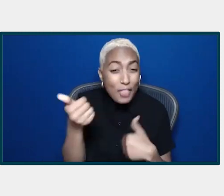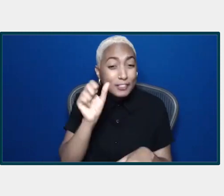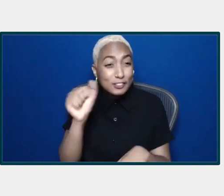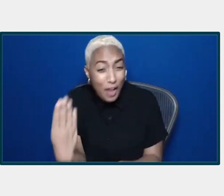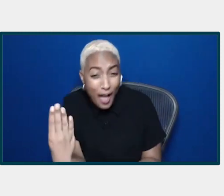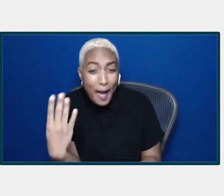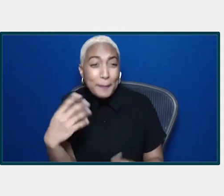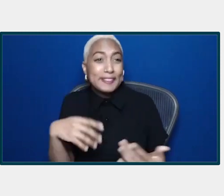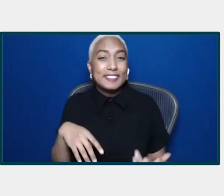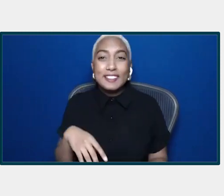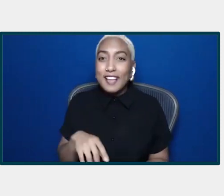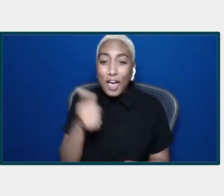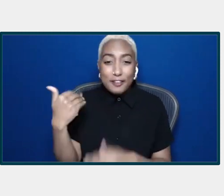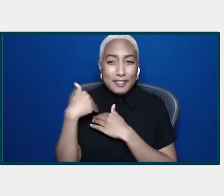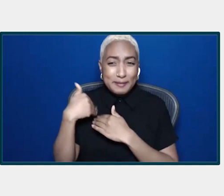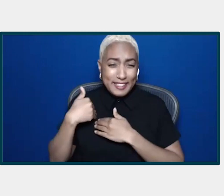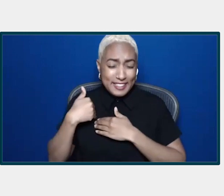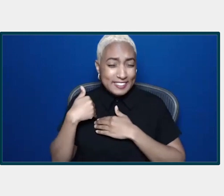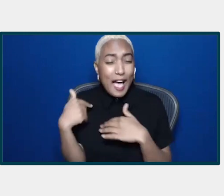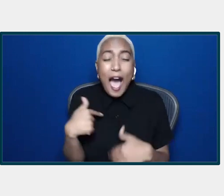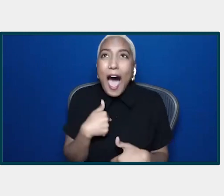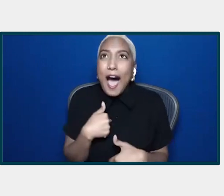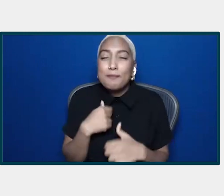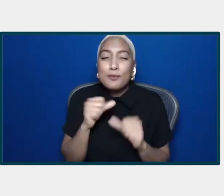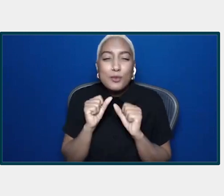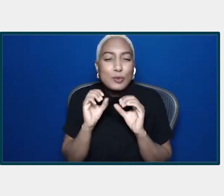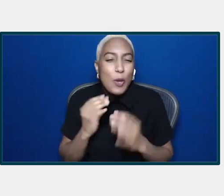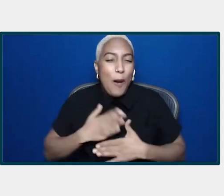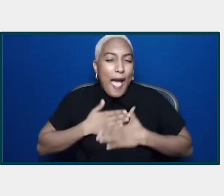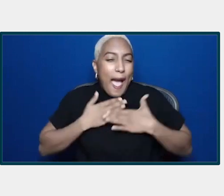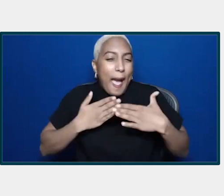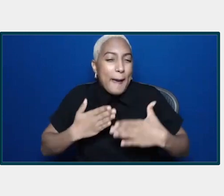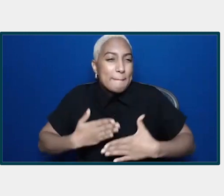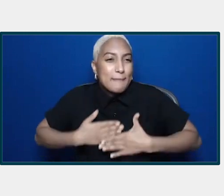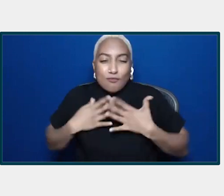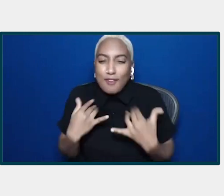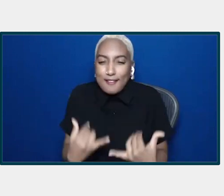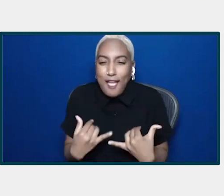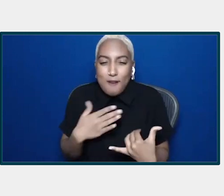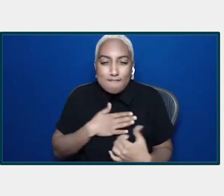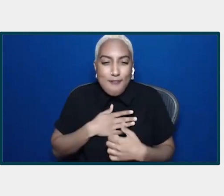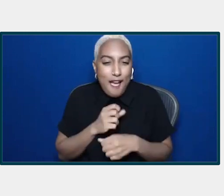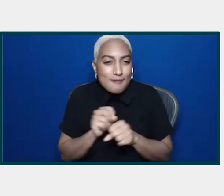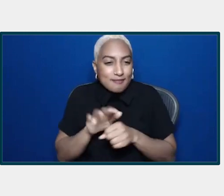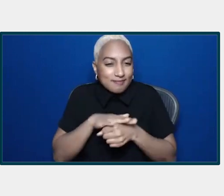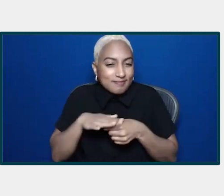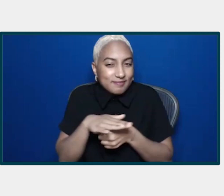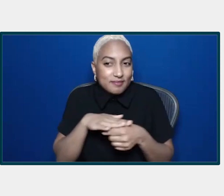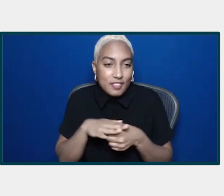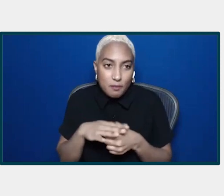me it's not about me. So there's that. All the questions that are coming through, send those through, and we